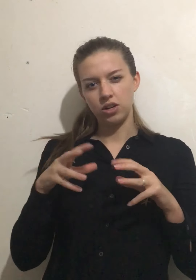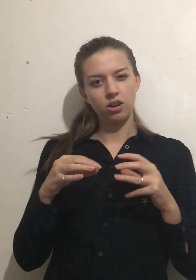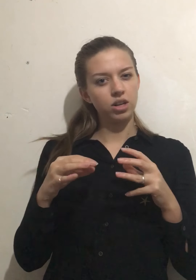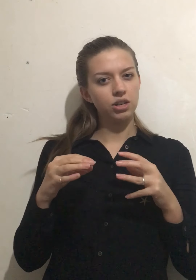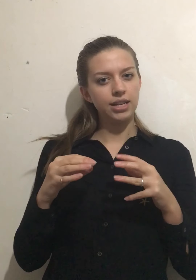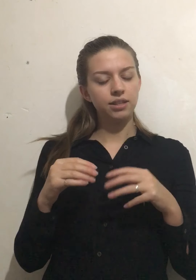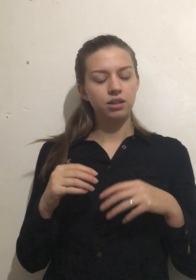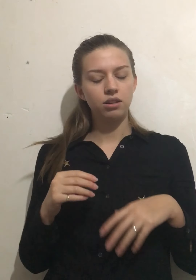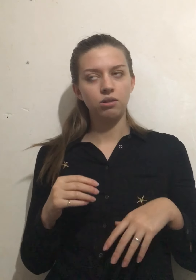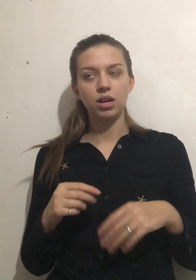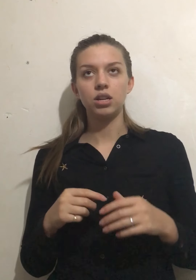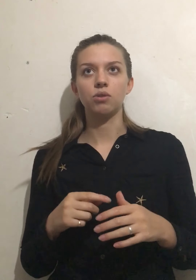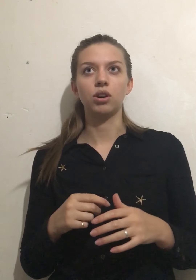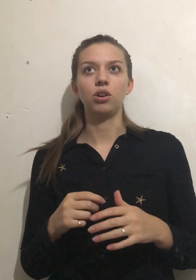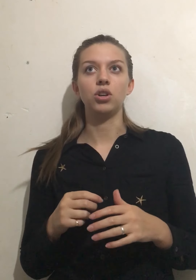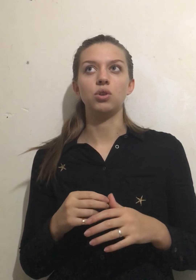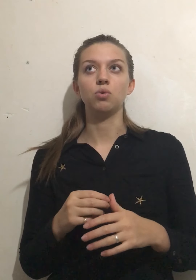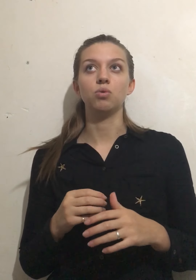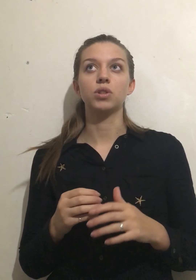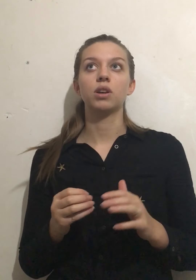darker taste to it, you can use,